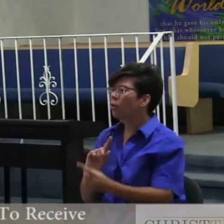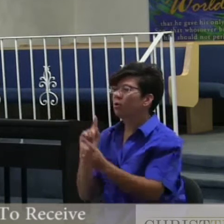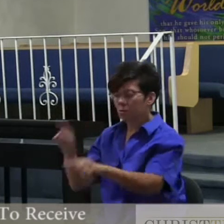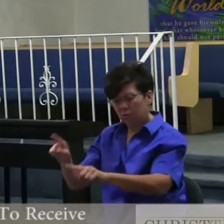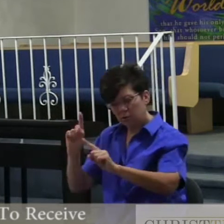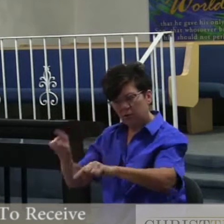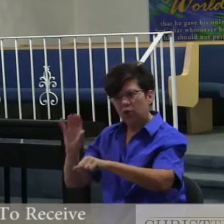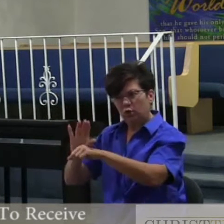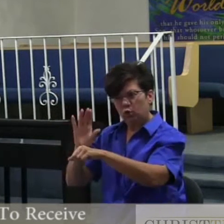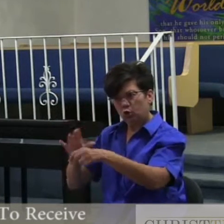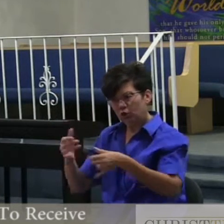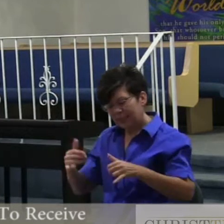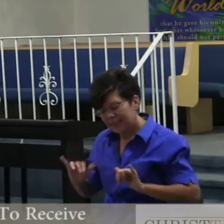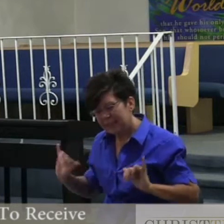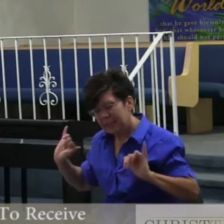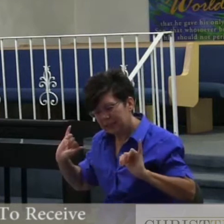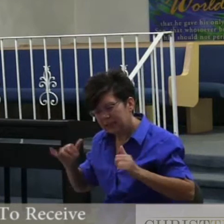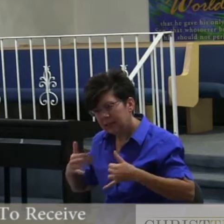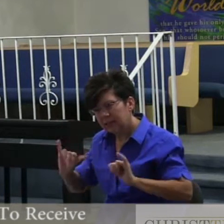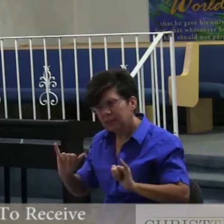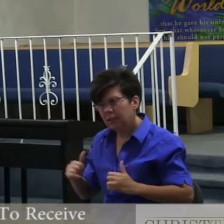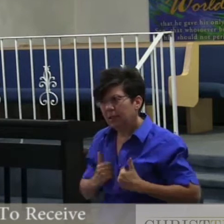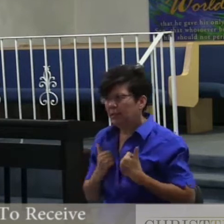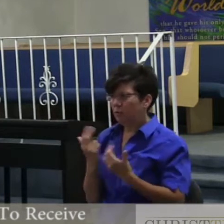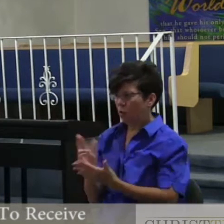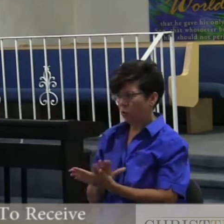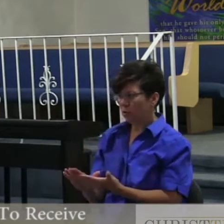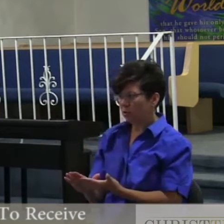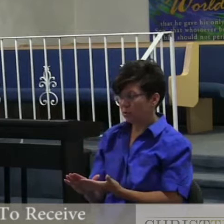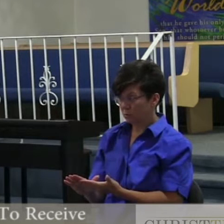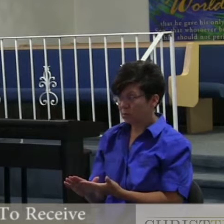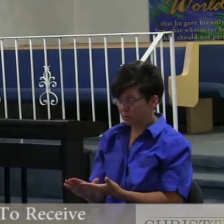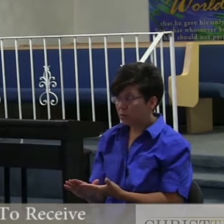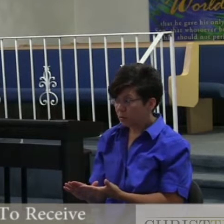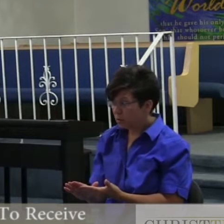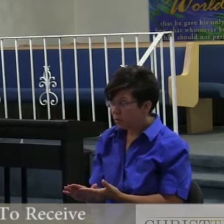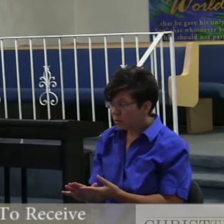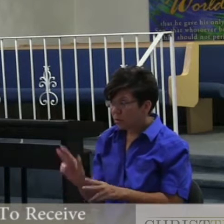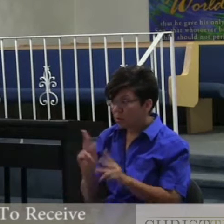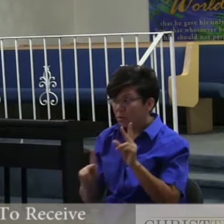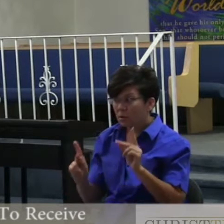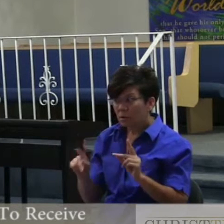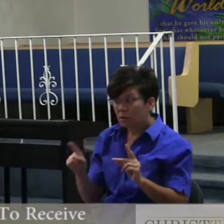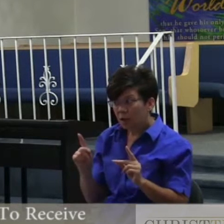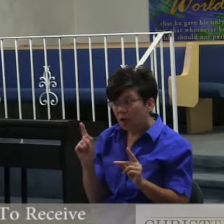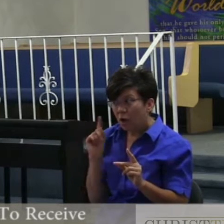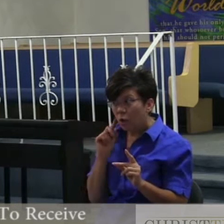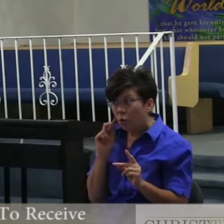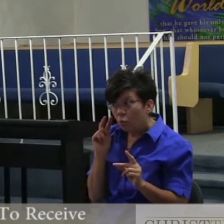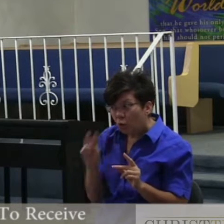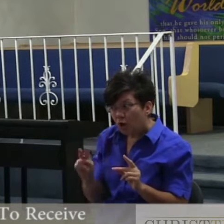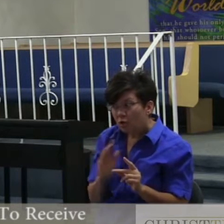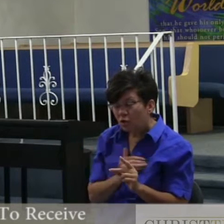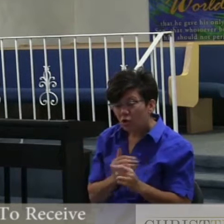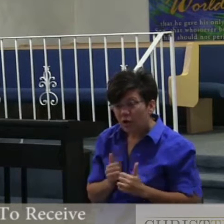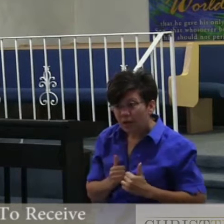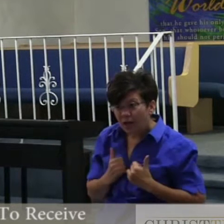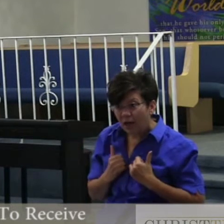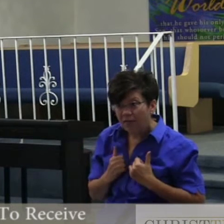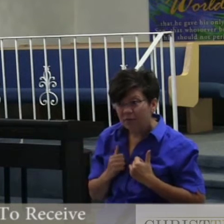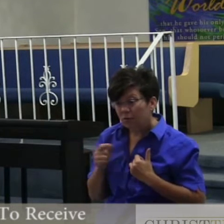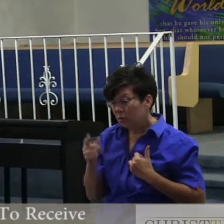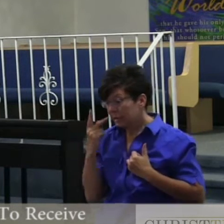church and still live unholy. People know. They watch our life when we're